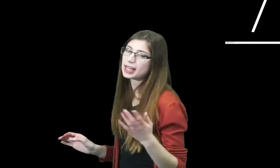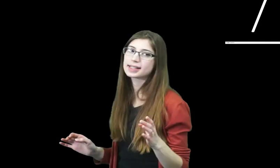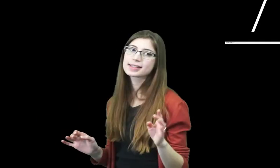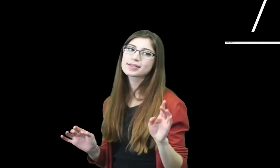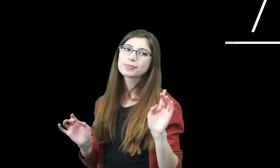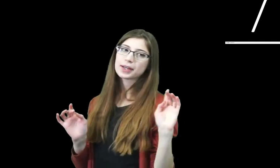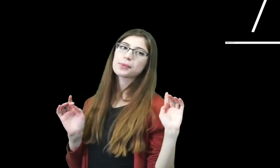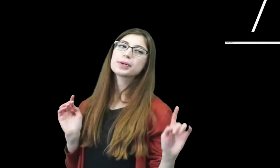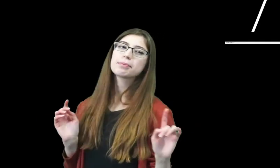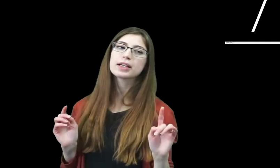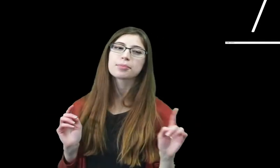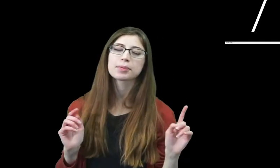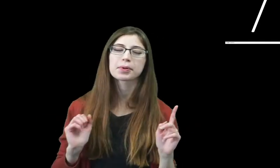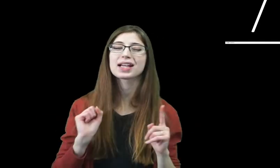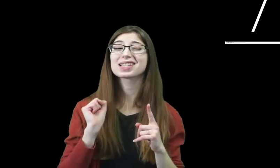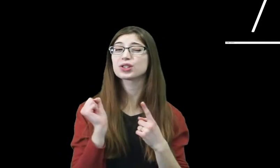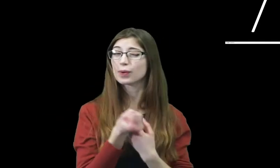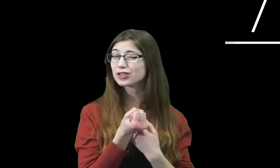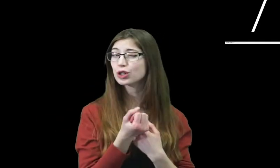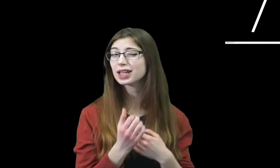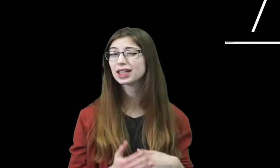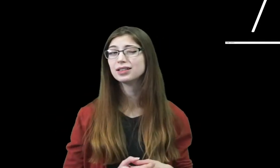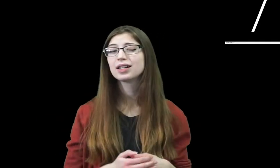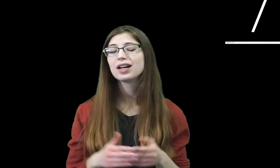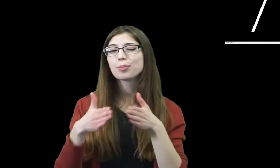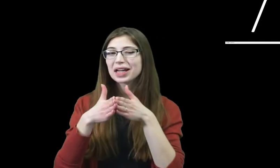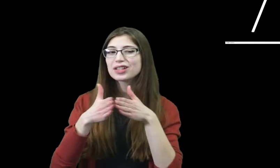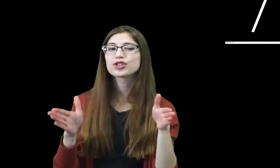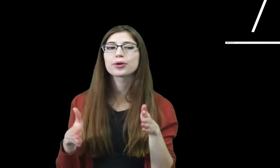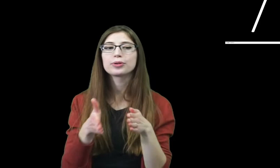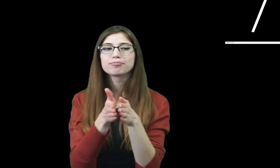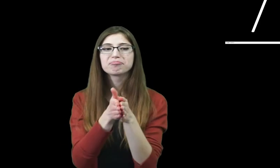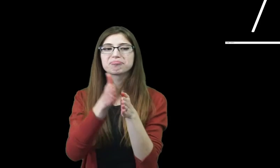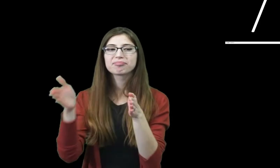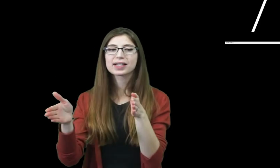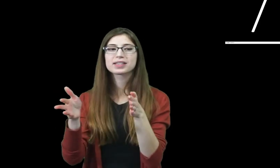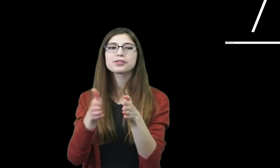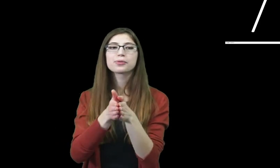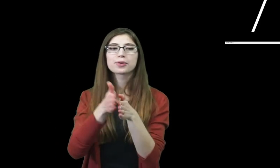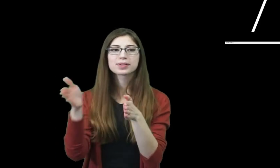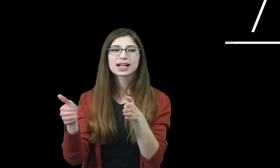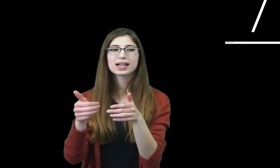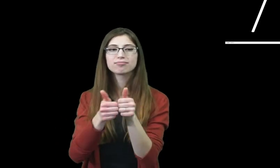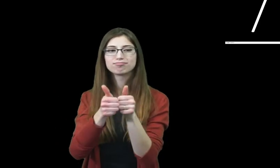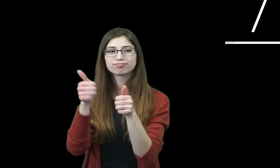hand. It would be appropriate situationally then, but in general, next to or beside.